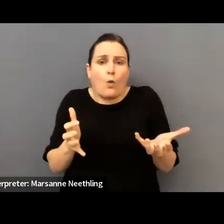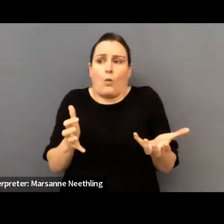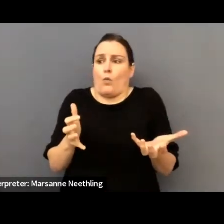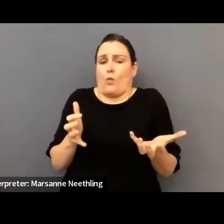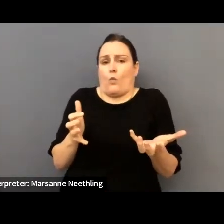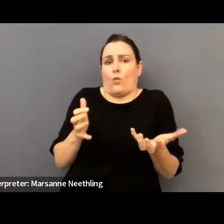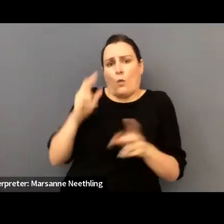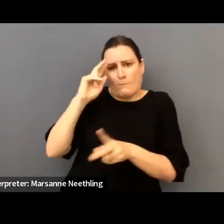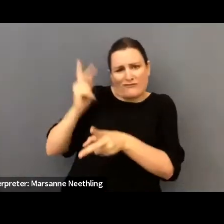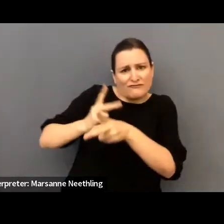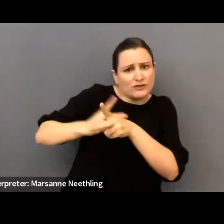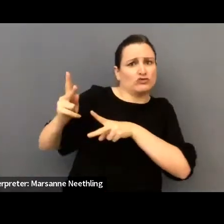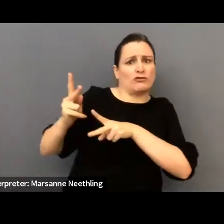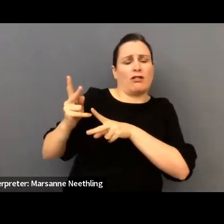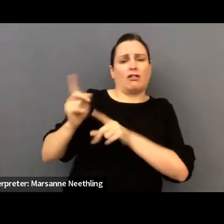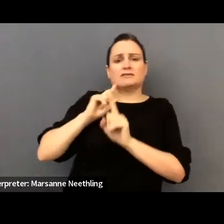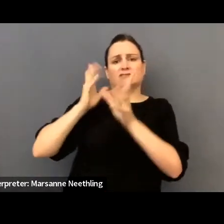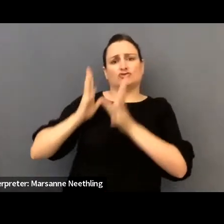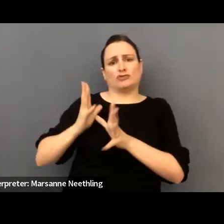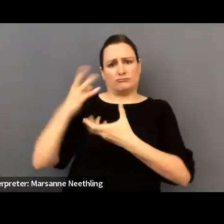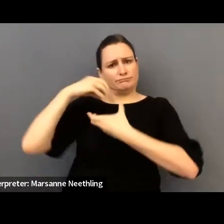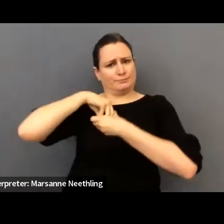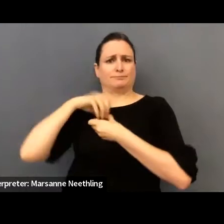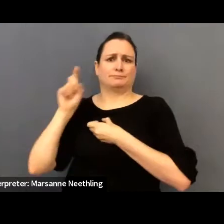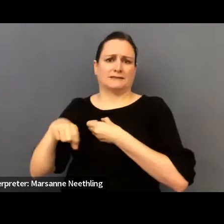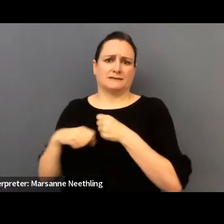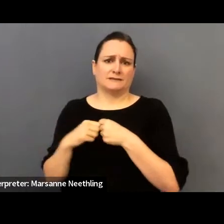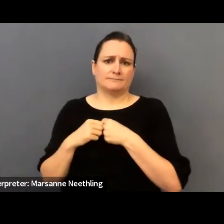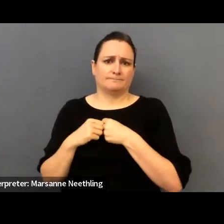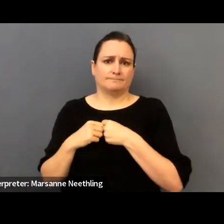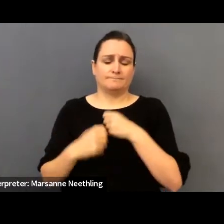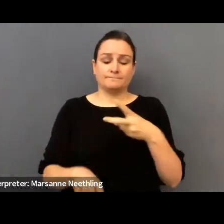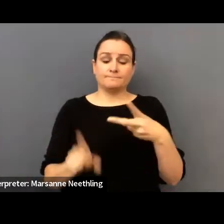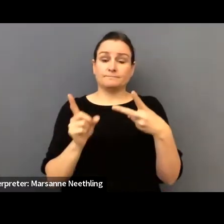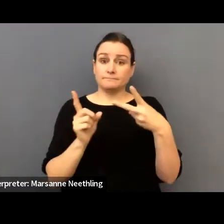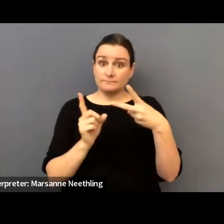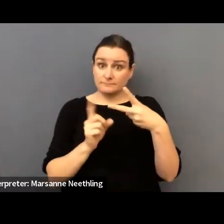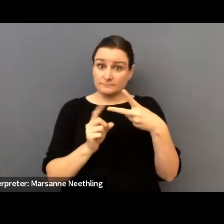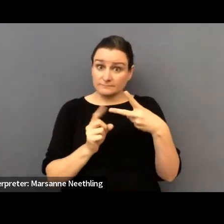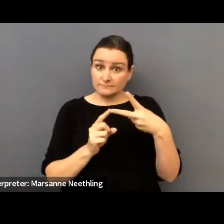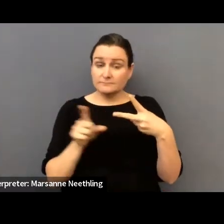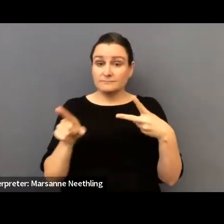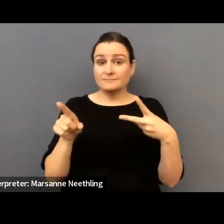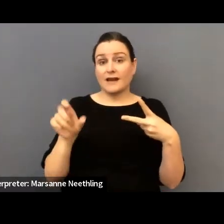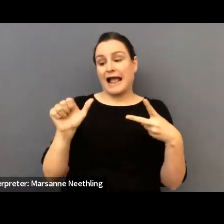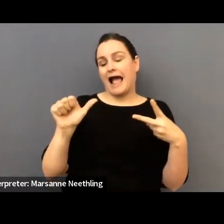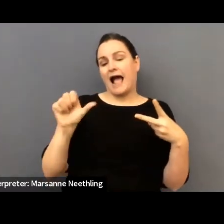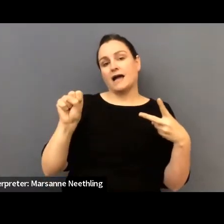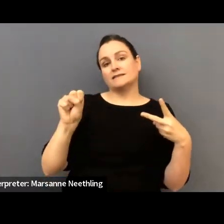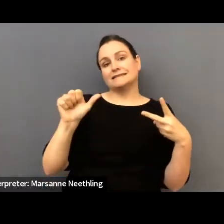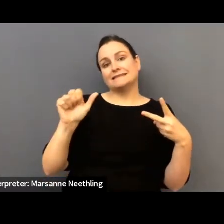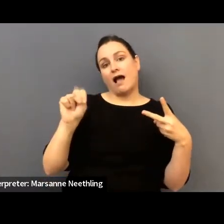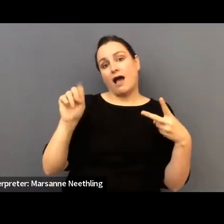Then the second challenge that Asunder has highlighted, the issue of the parents